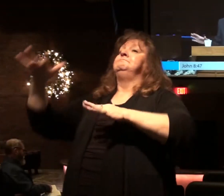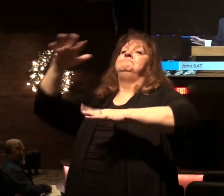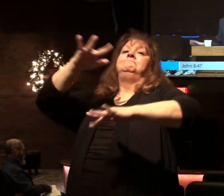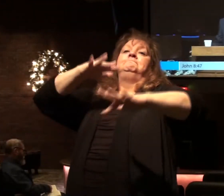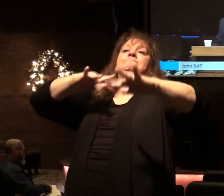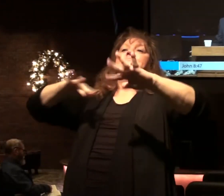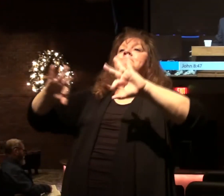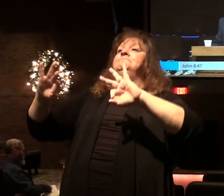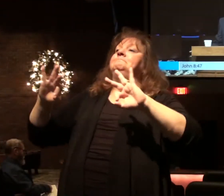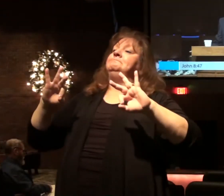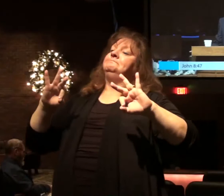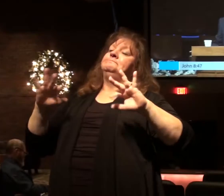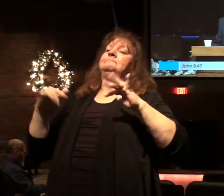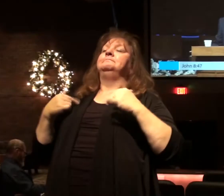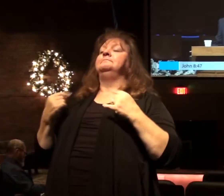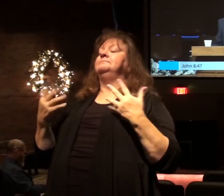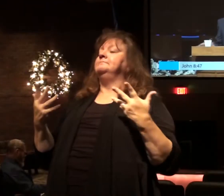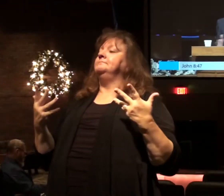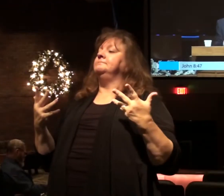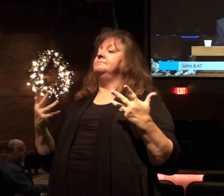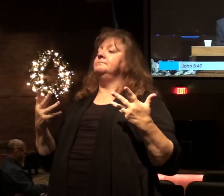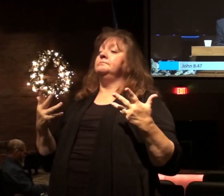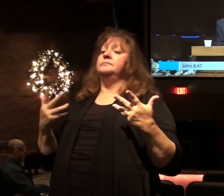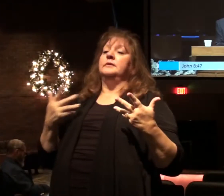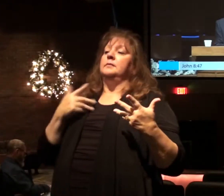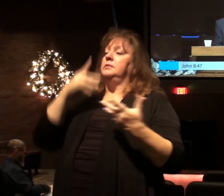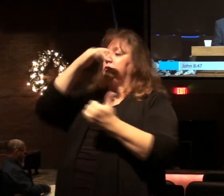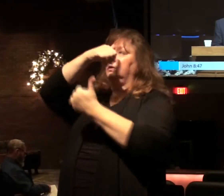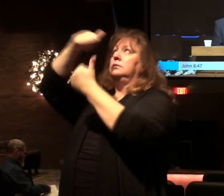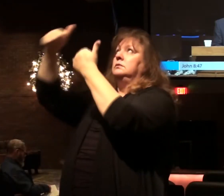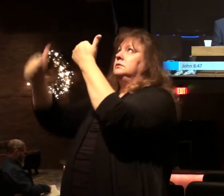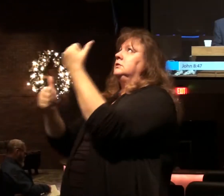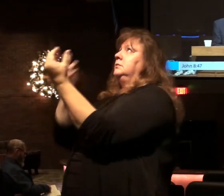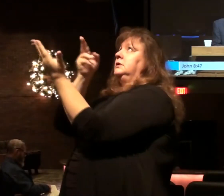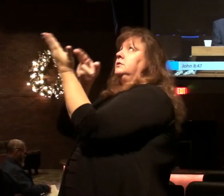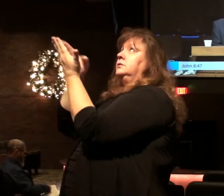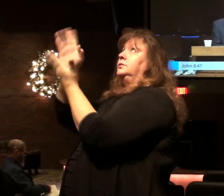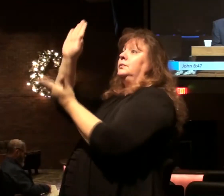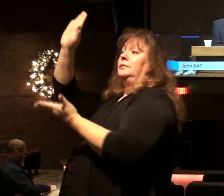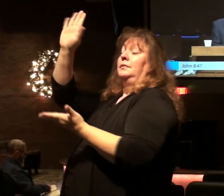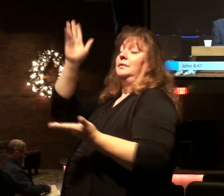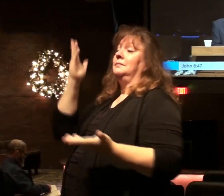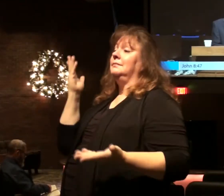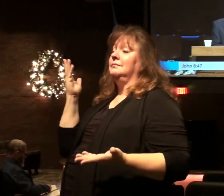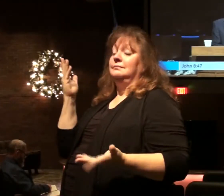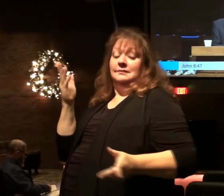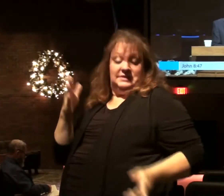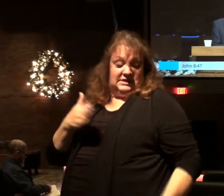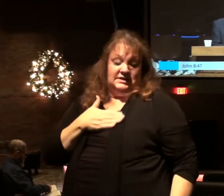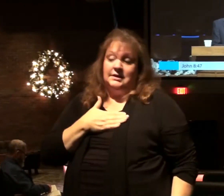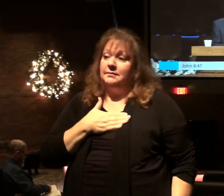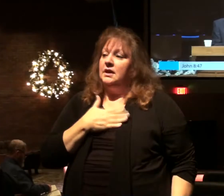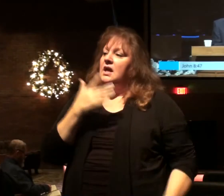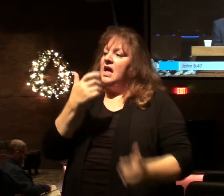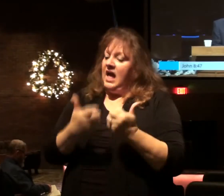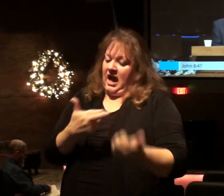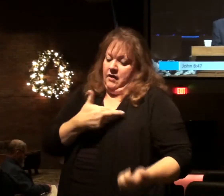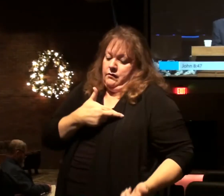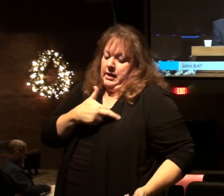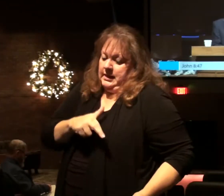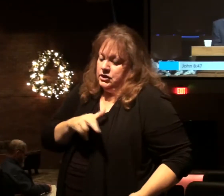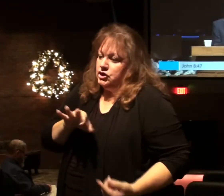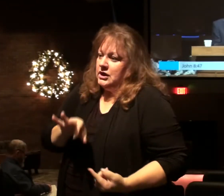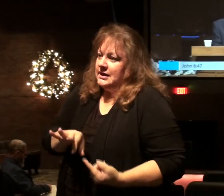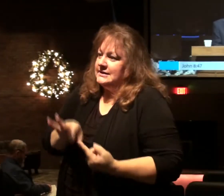be, as long as they don't submit to the truth of God. Because every religion but the